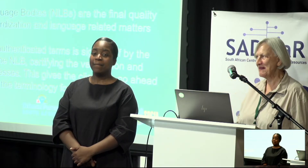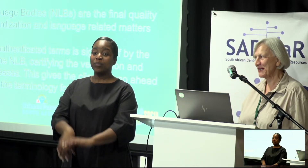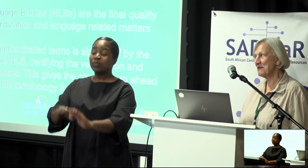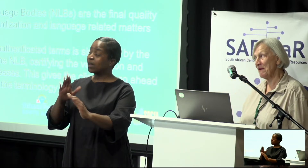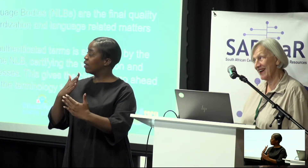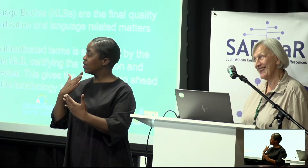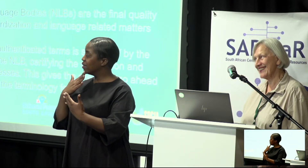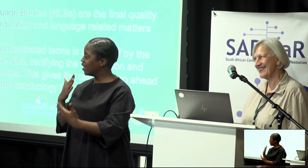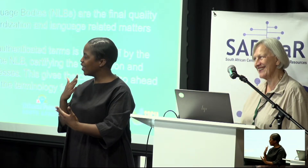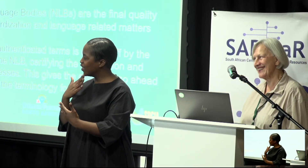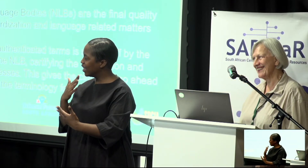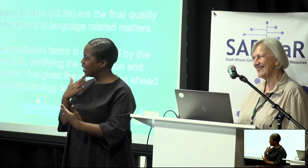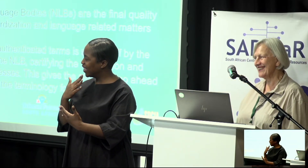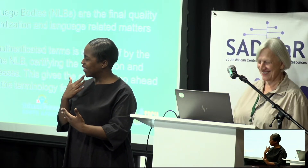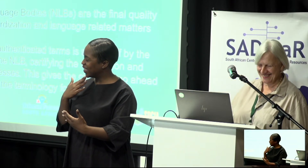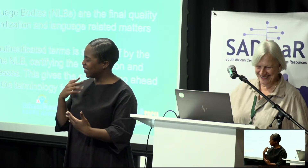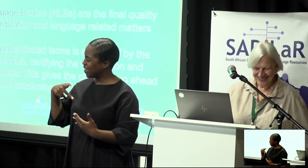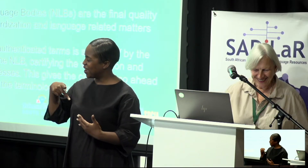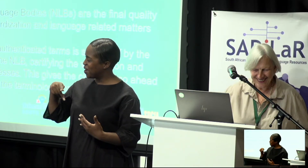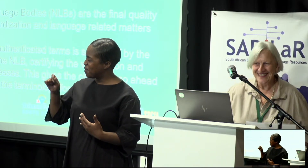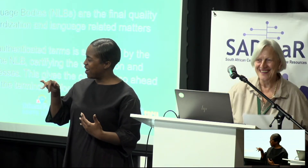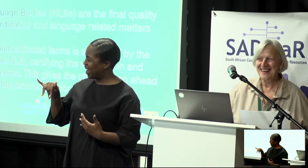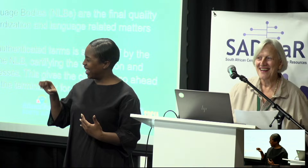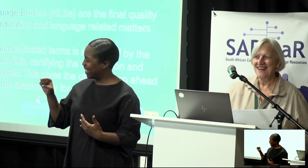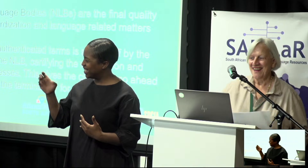Thank you very much, Pius.